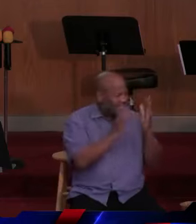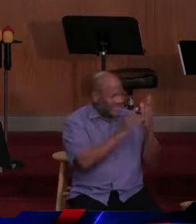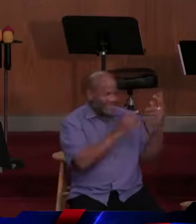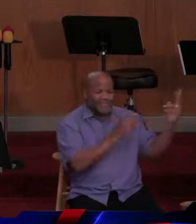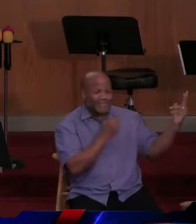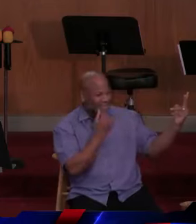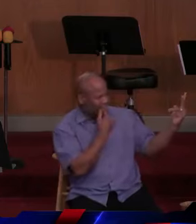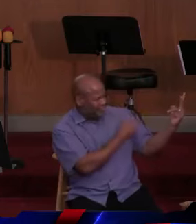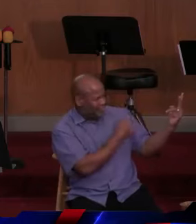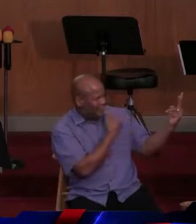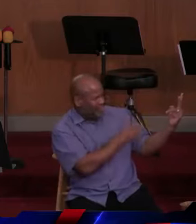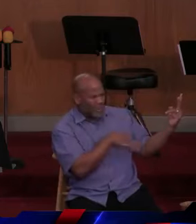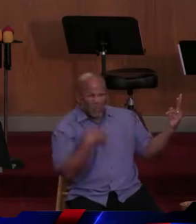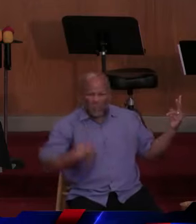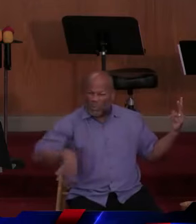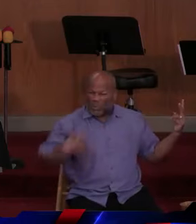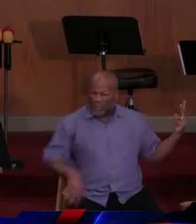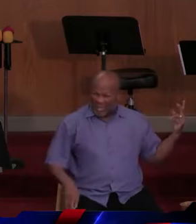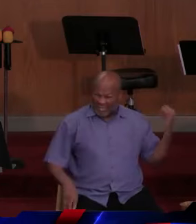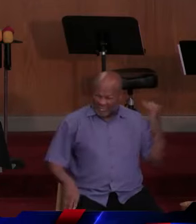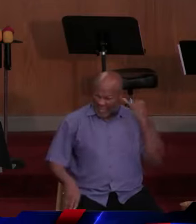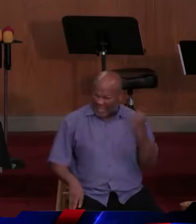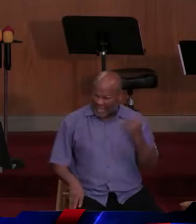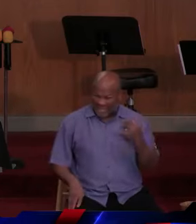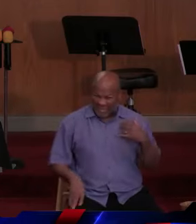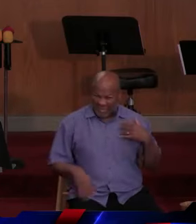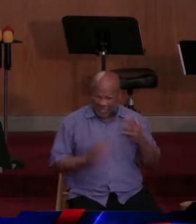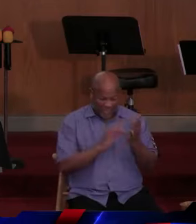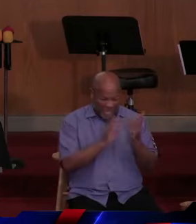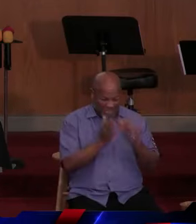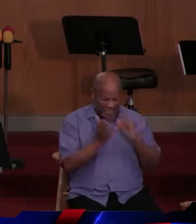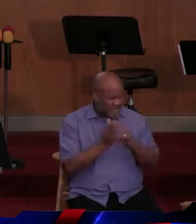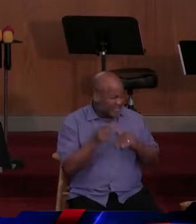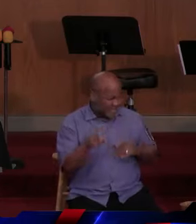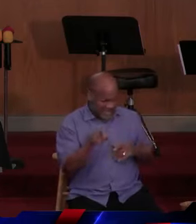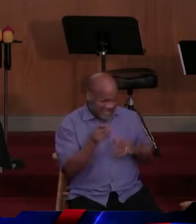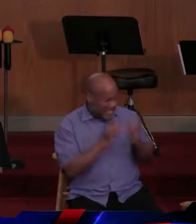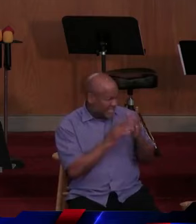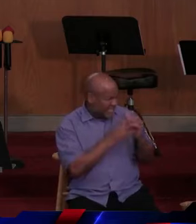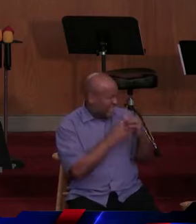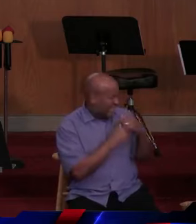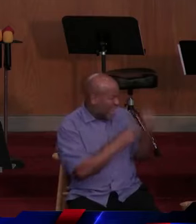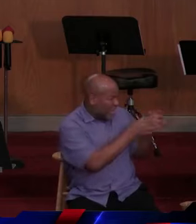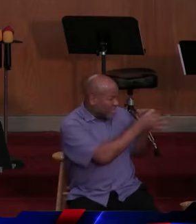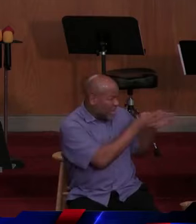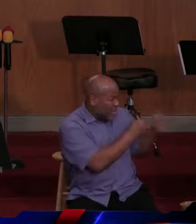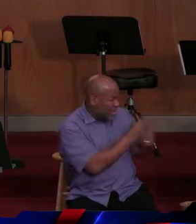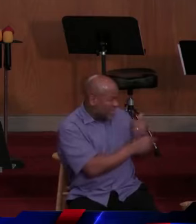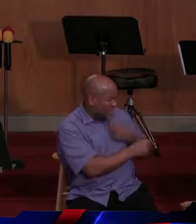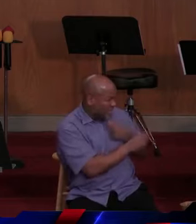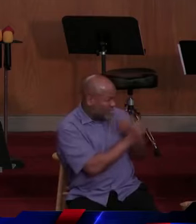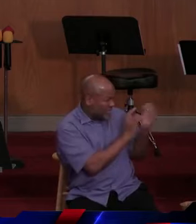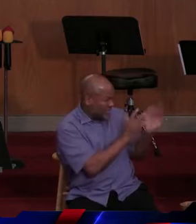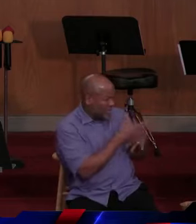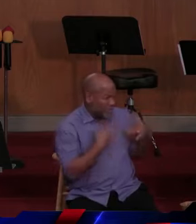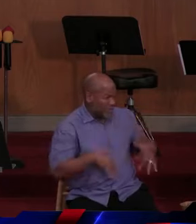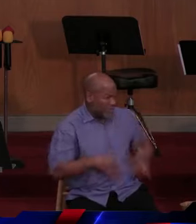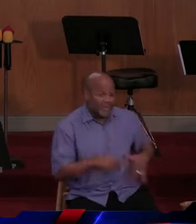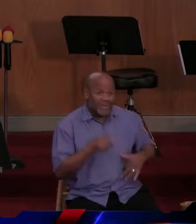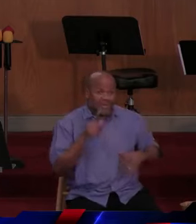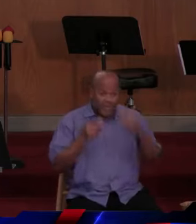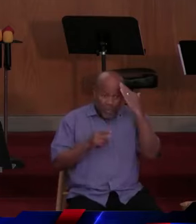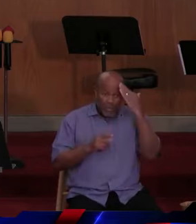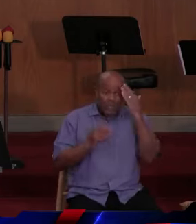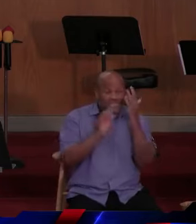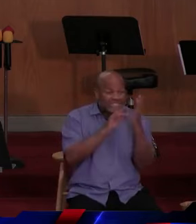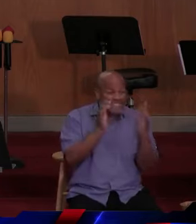have been a cold Bible study. I wish I could have been there with Jesus, exegesis, Jesus. Now, we do know that Jesus is the